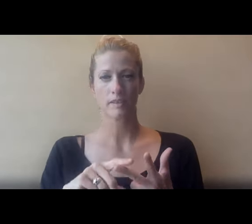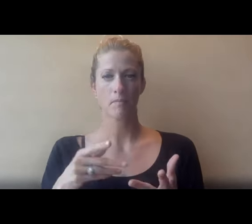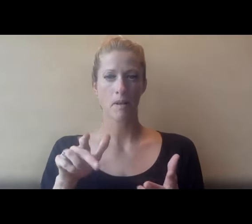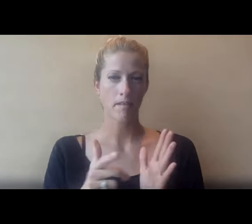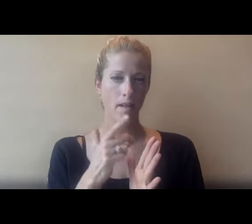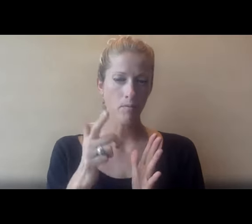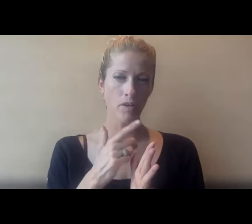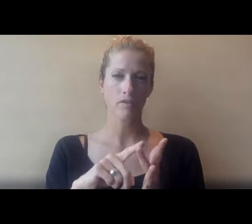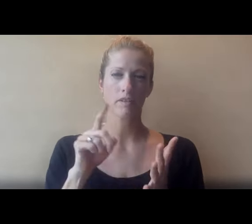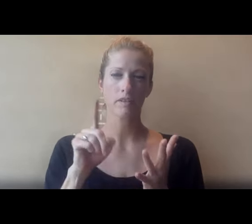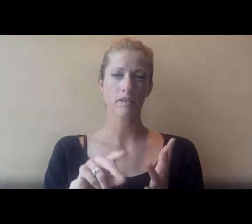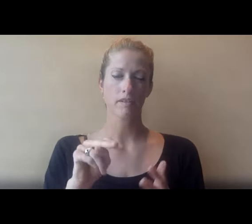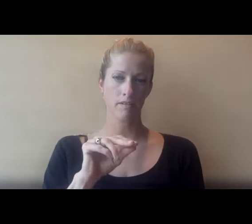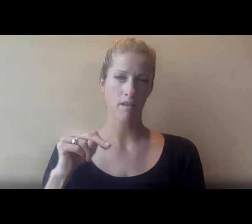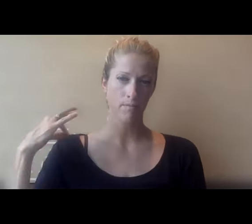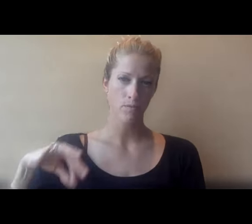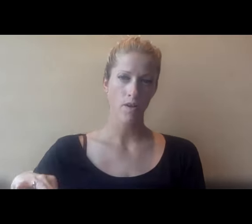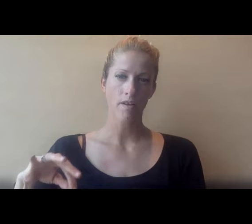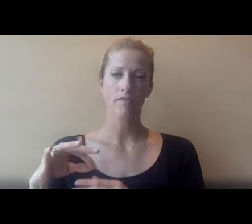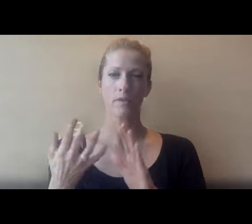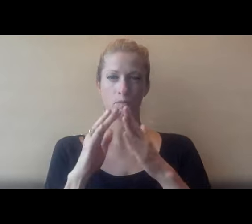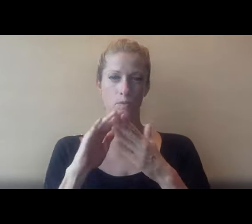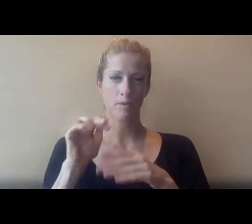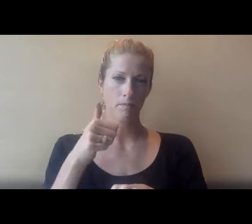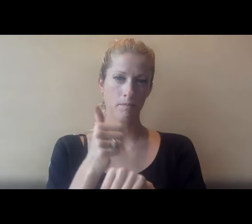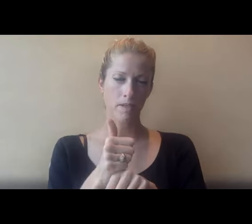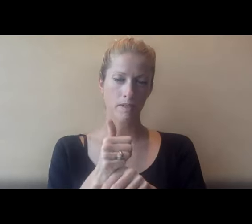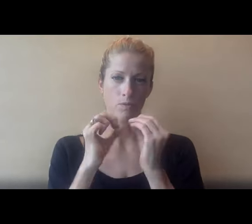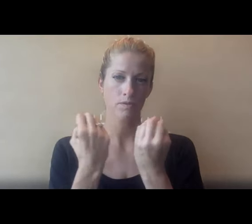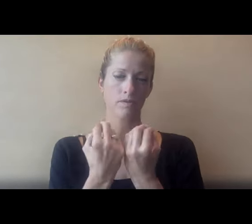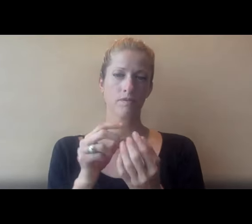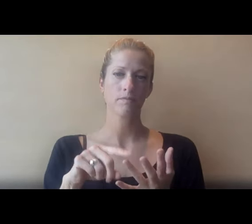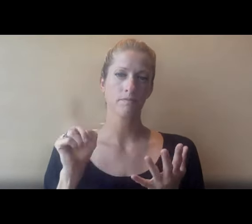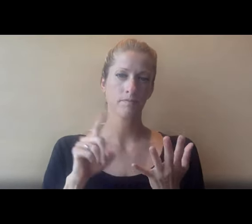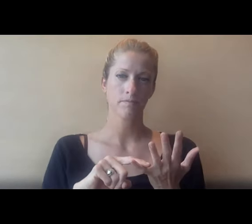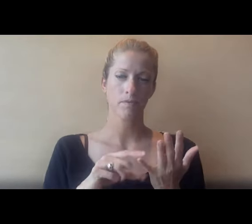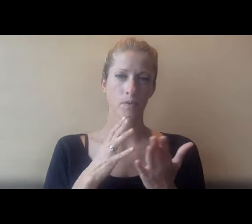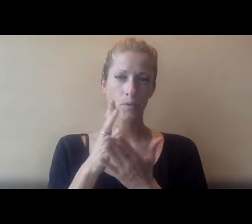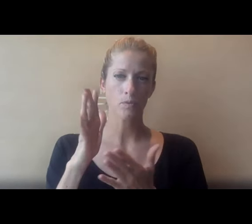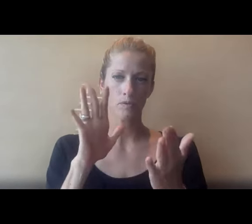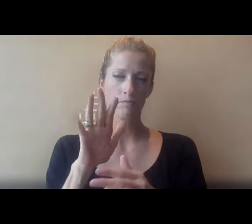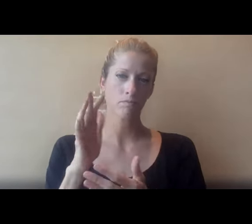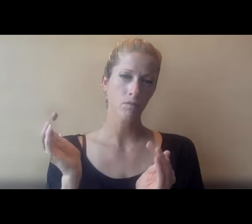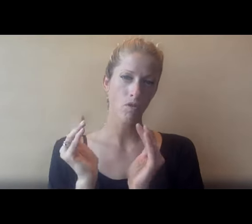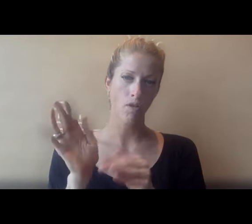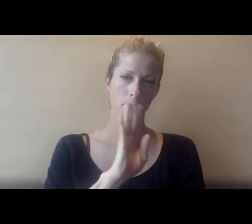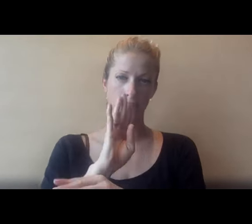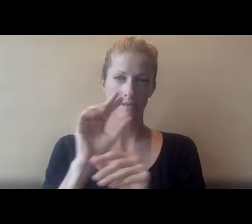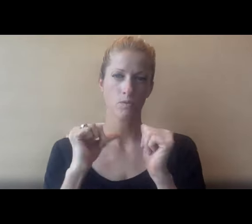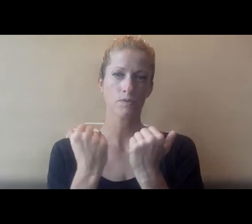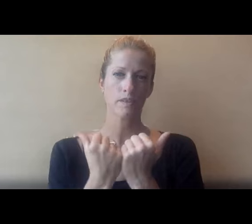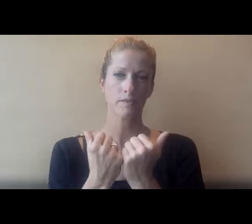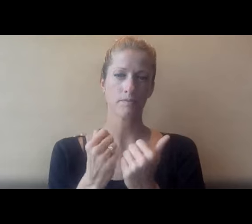libraries, through nonprofit community-based organizations, through small business associations,